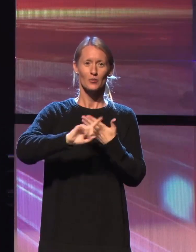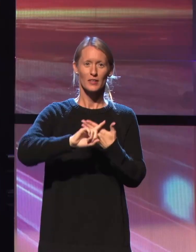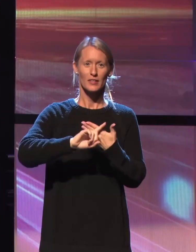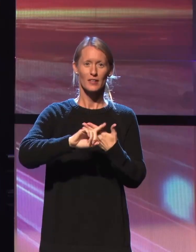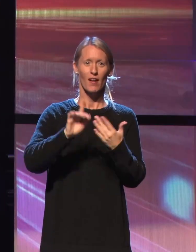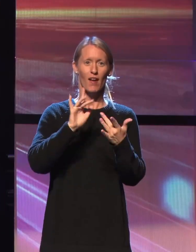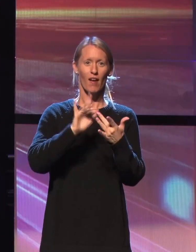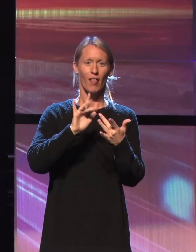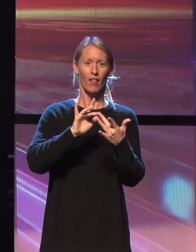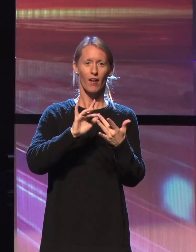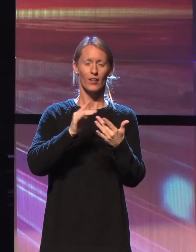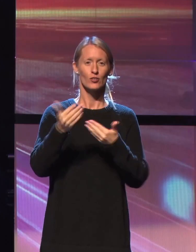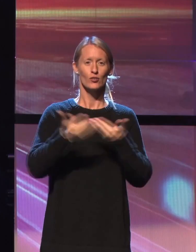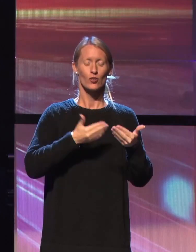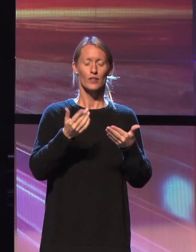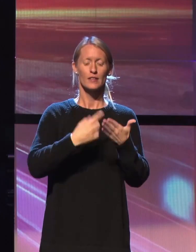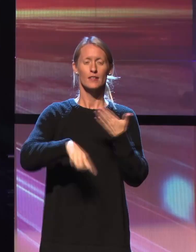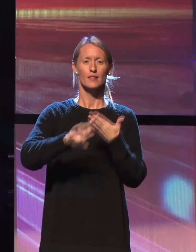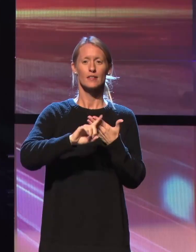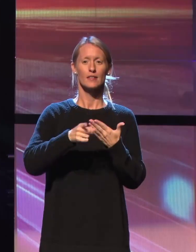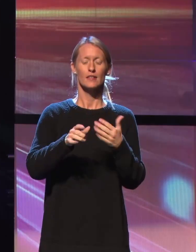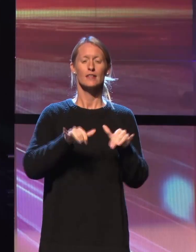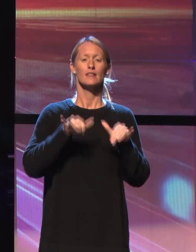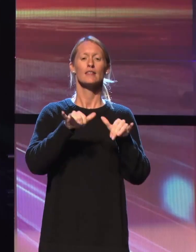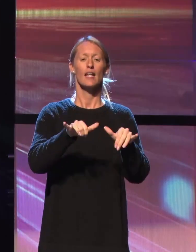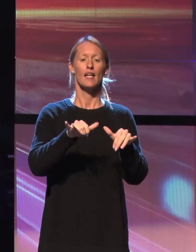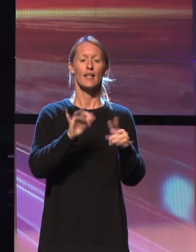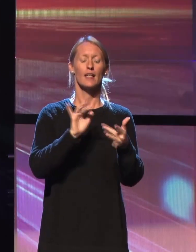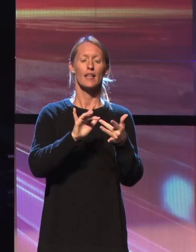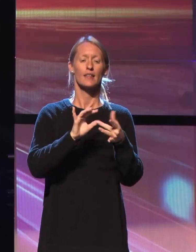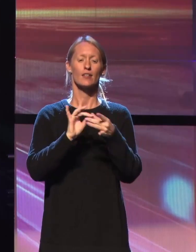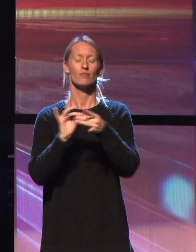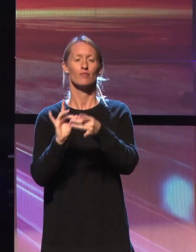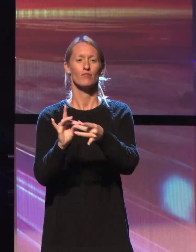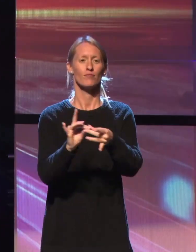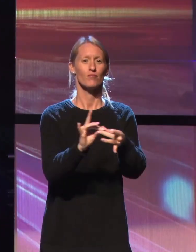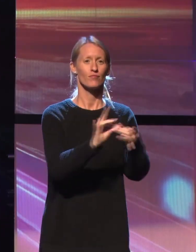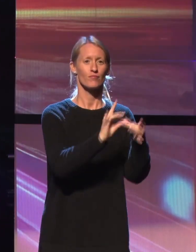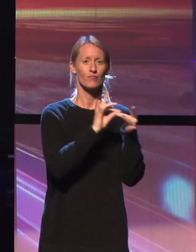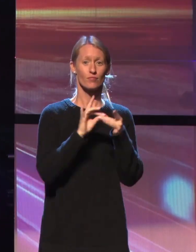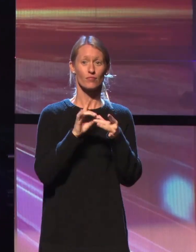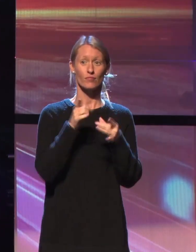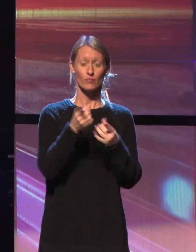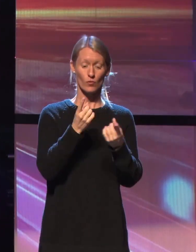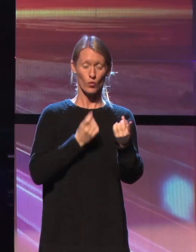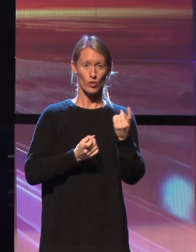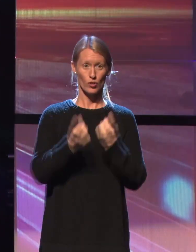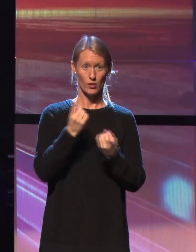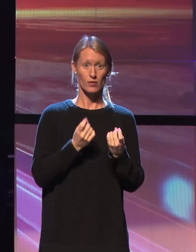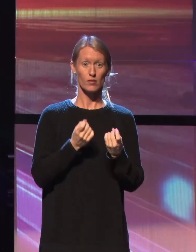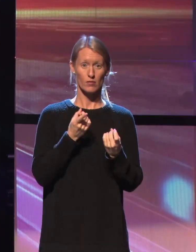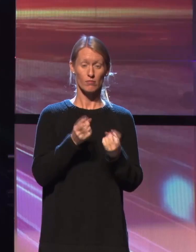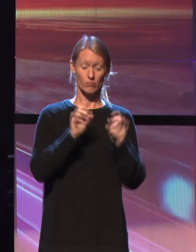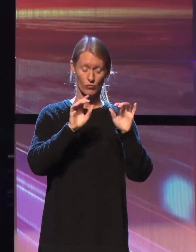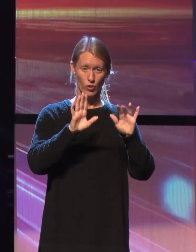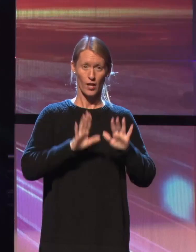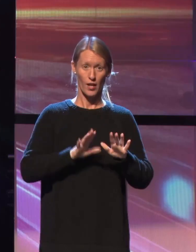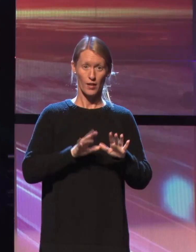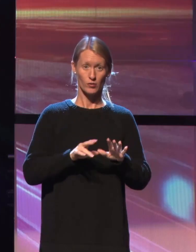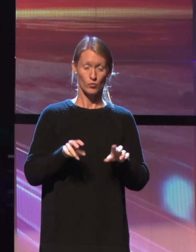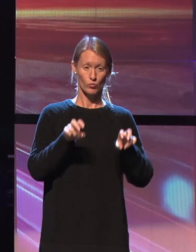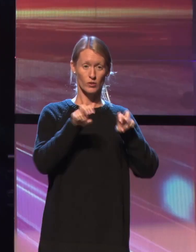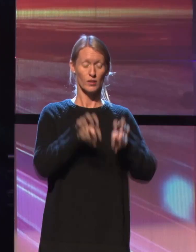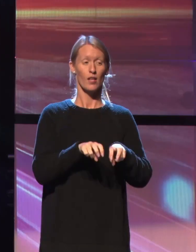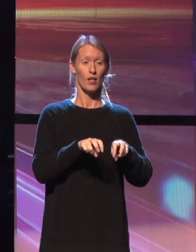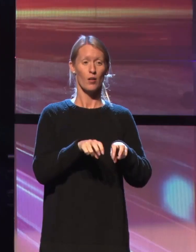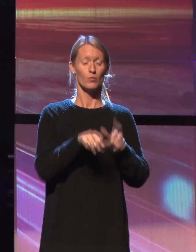connected. Stay connected even though we aren't in the building. So you gave some great questions, and so we sat down and we filmed them. I spent some